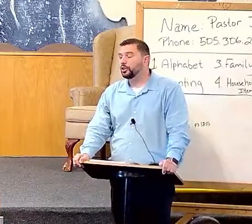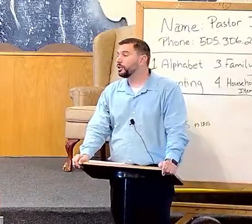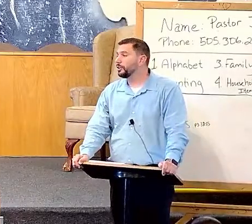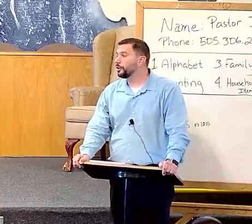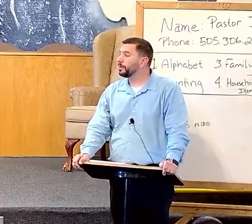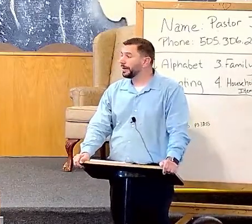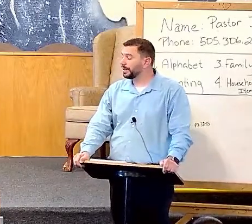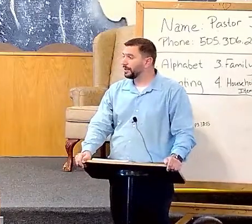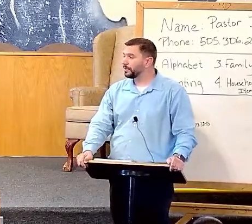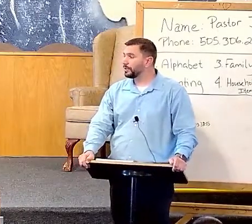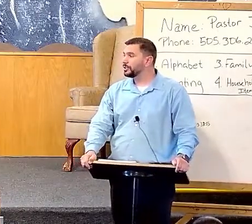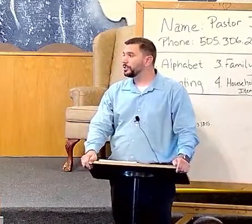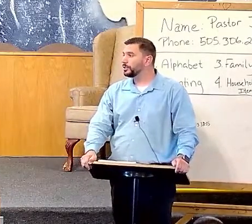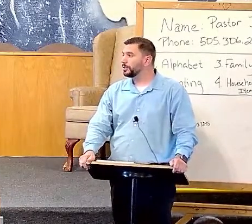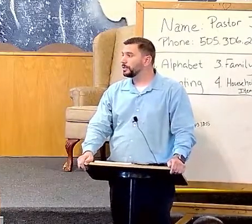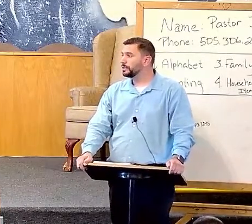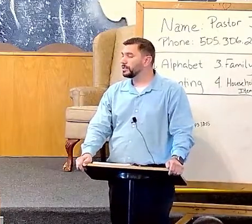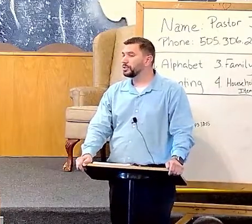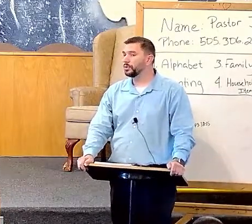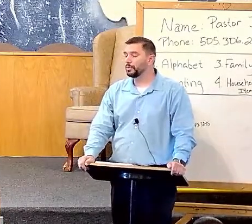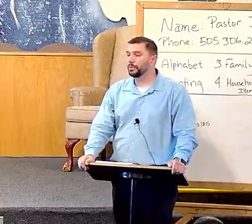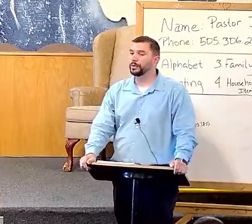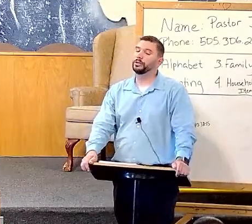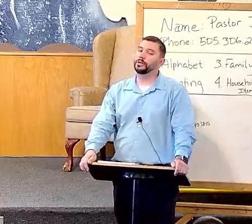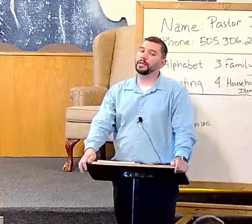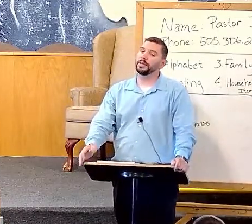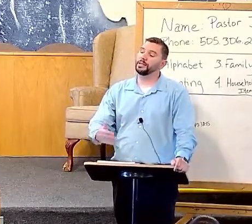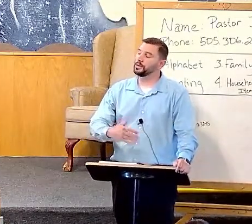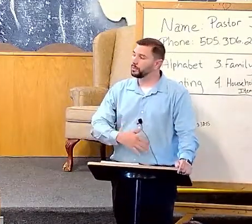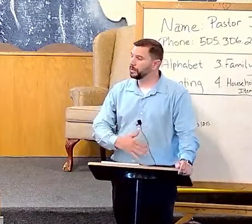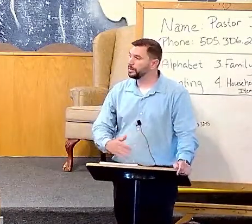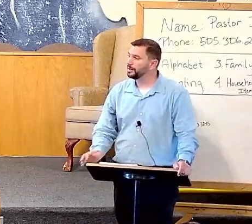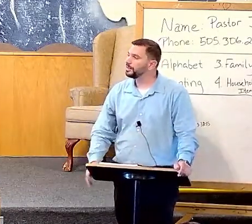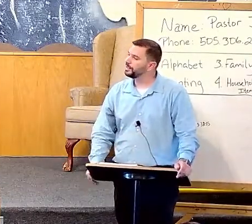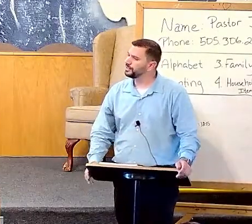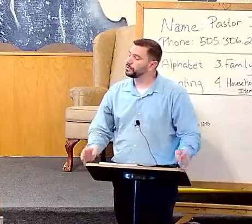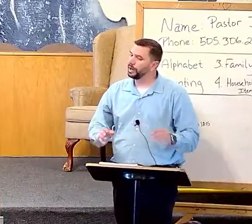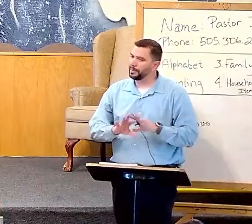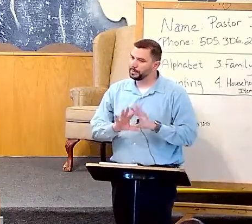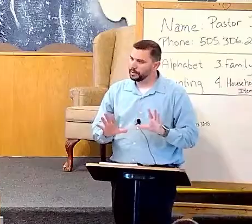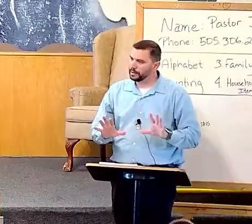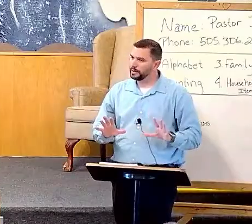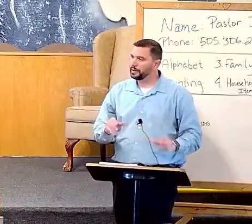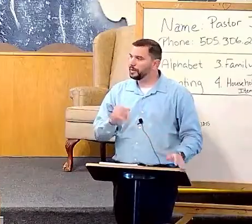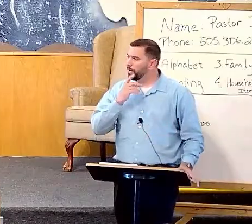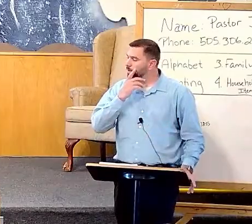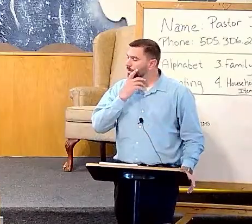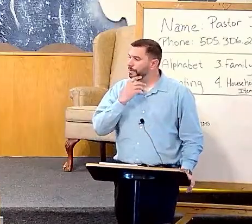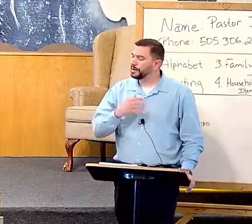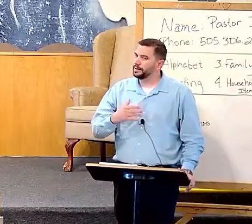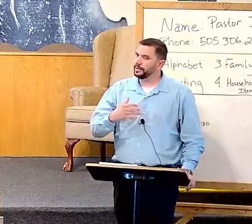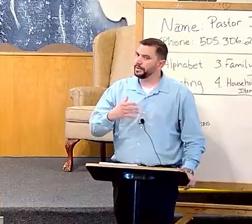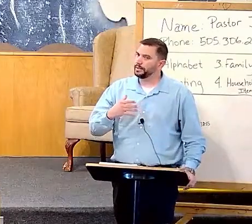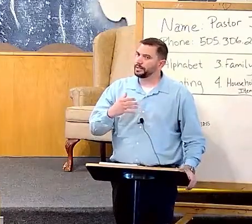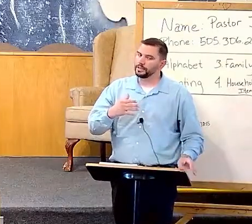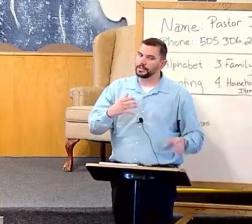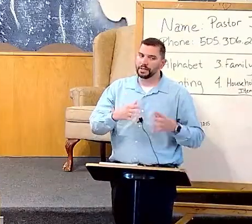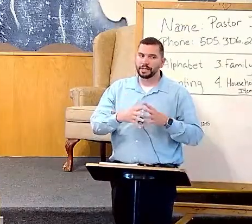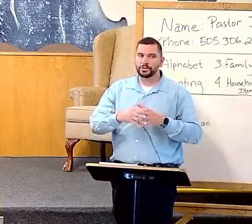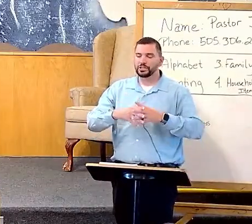Your body language. So what we're learning in ASL 1 is vocabulary. But in sign language itself